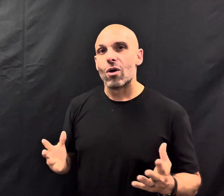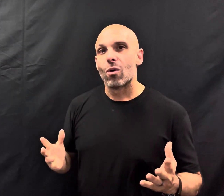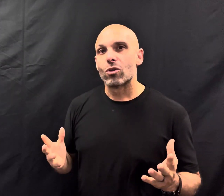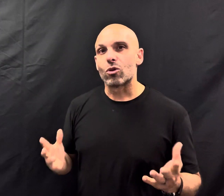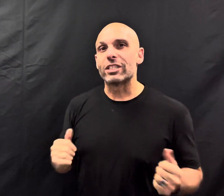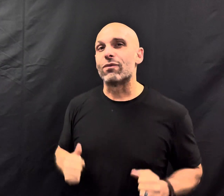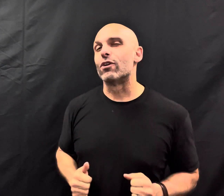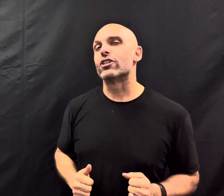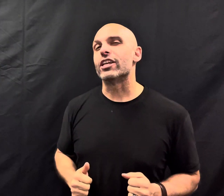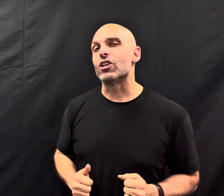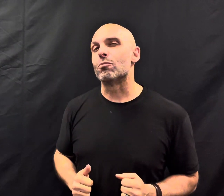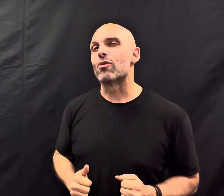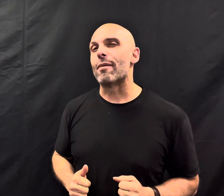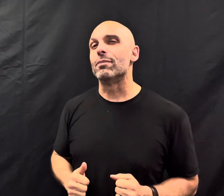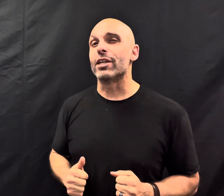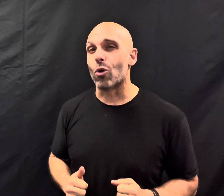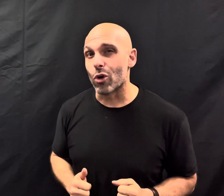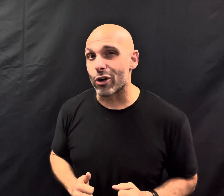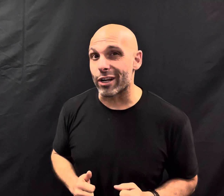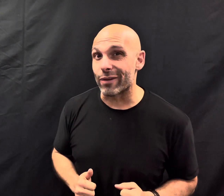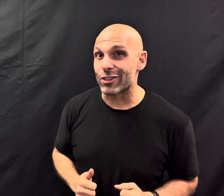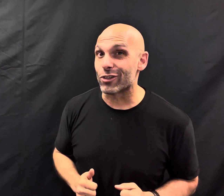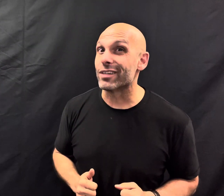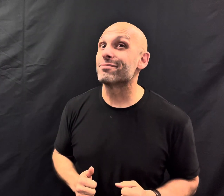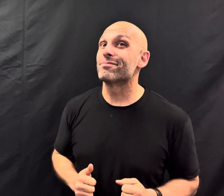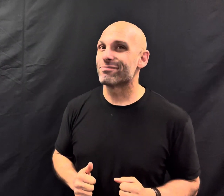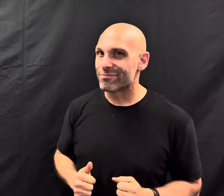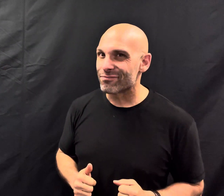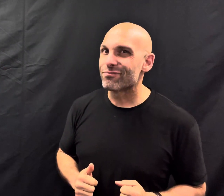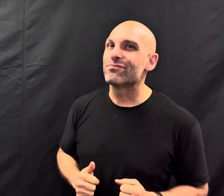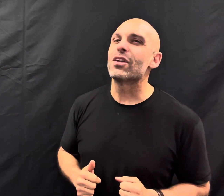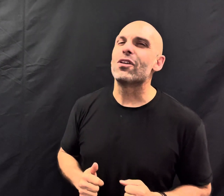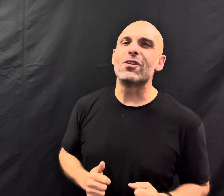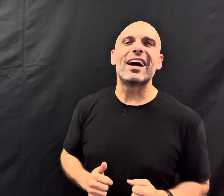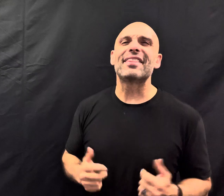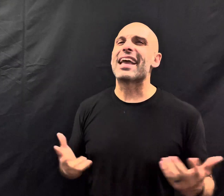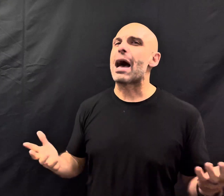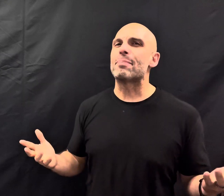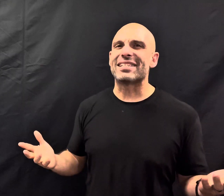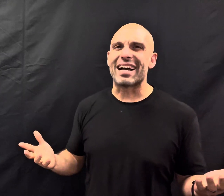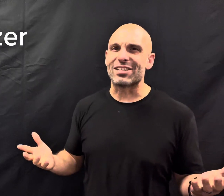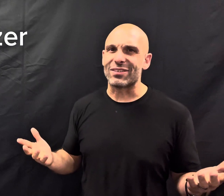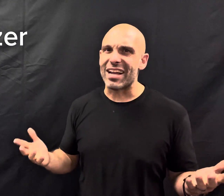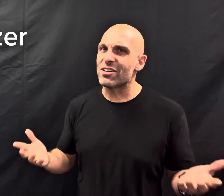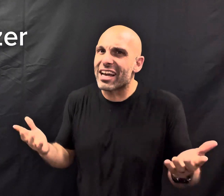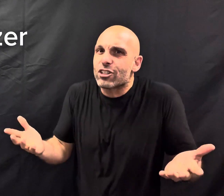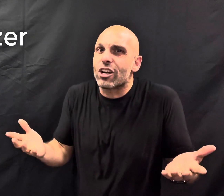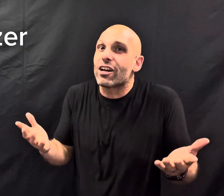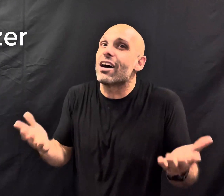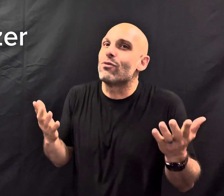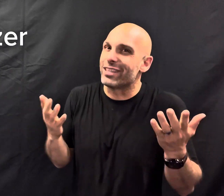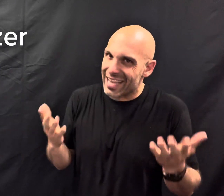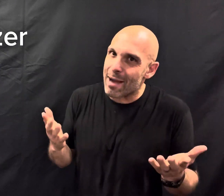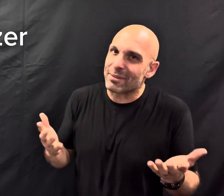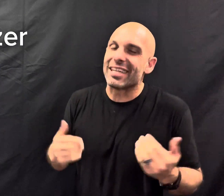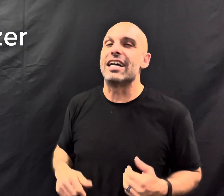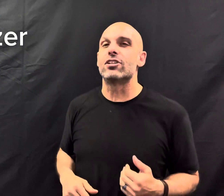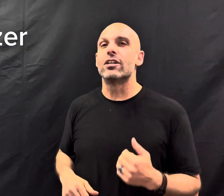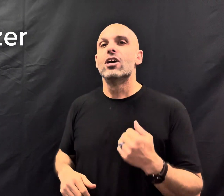So what's the first thing you probably order at a restaurant? You got the appetizer, right? You got to start off with the appetizer. So